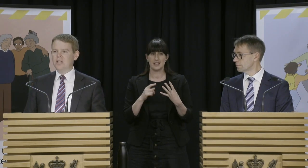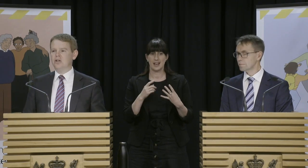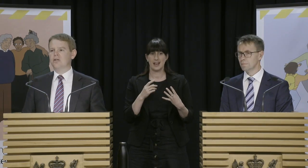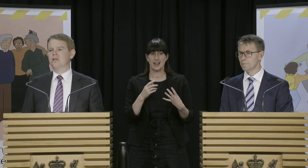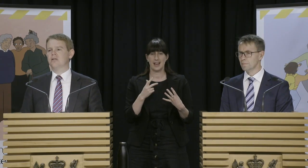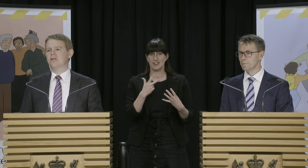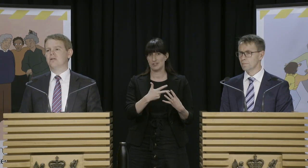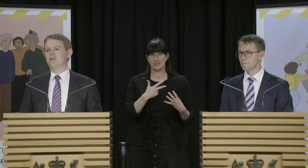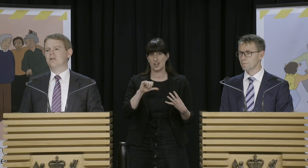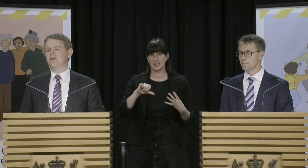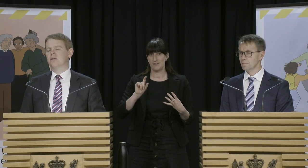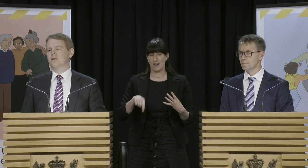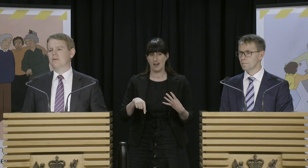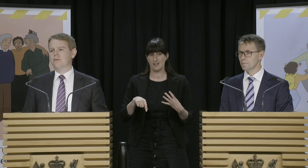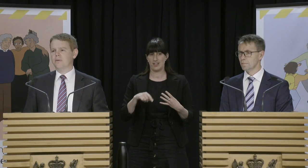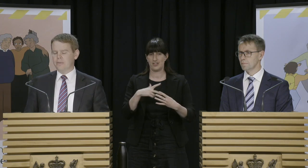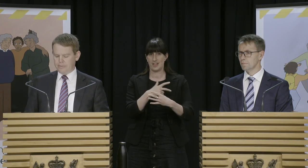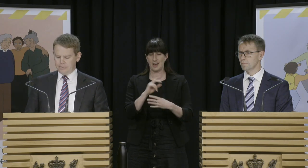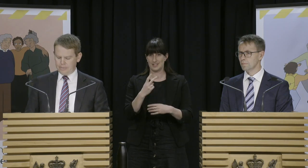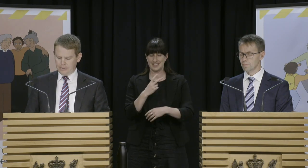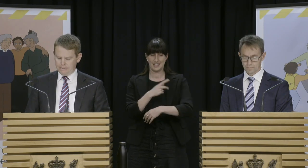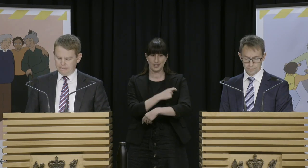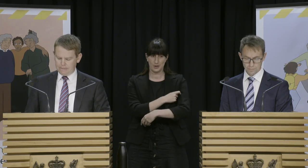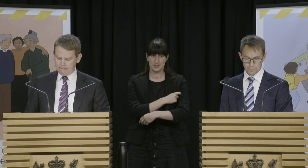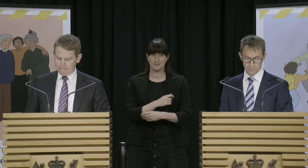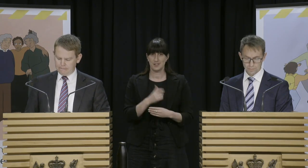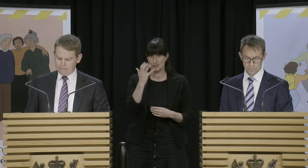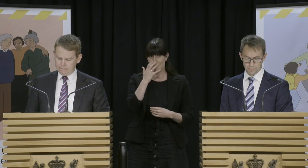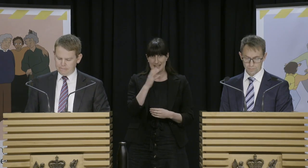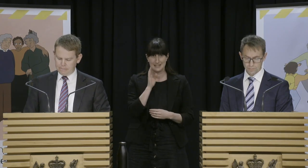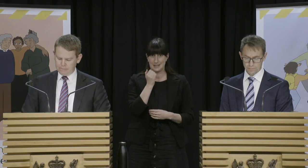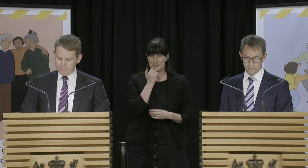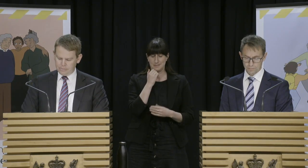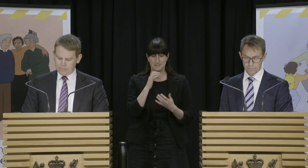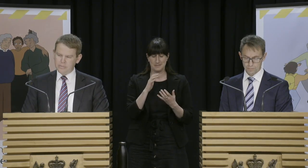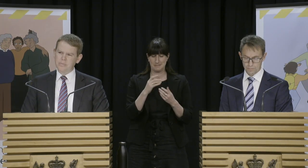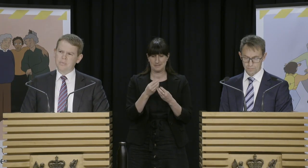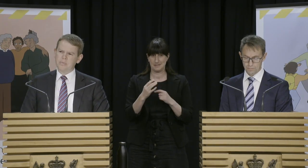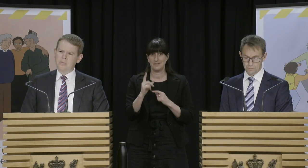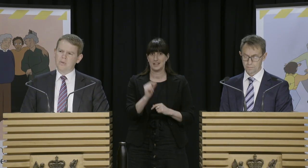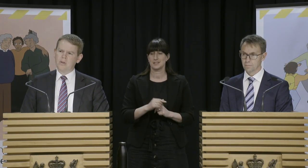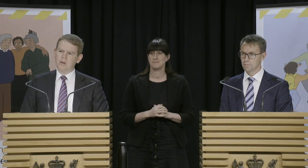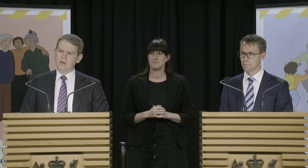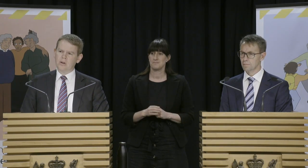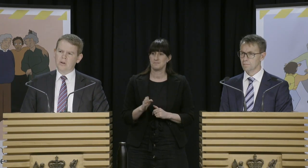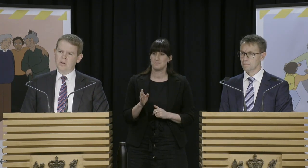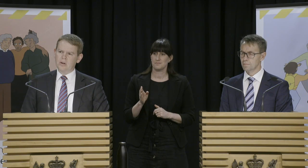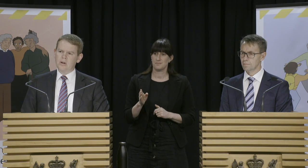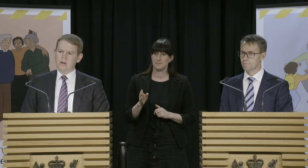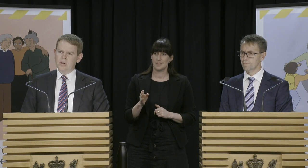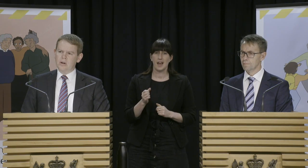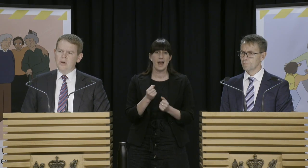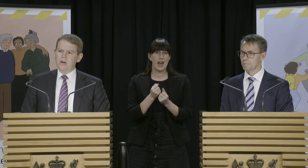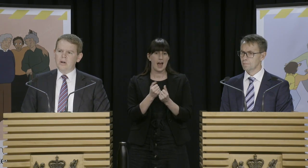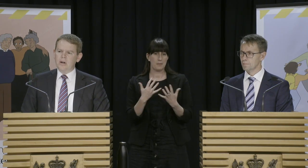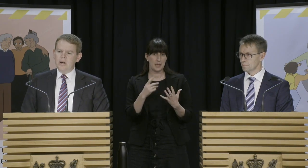19,985 second dose. Are you confident that in Group 2, those people in Group 2 who haven't had a dose yet or fully vaccinated, but they've been offered the vaccine, they just